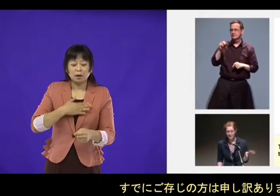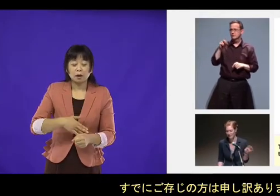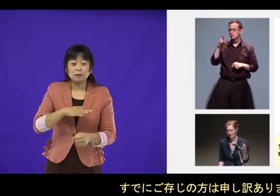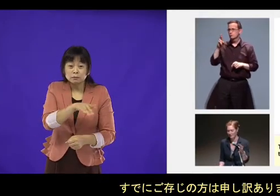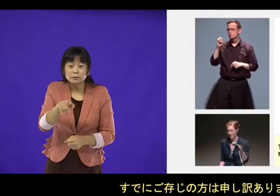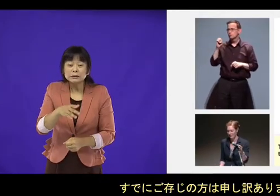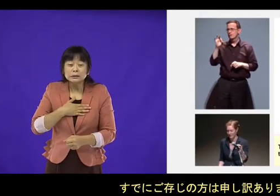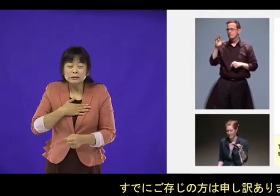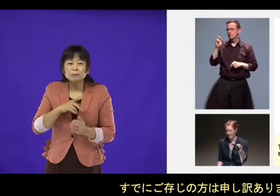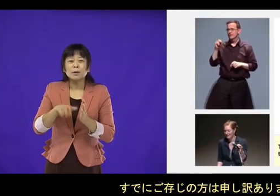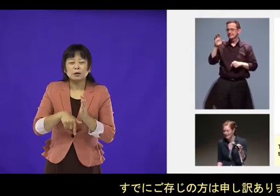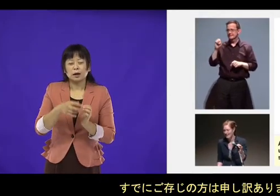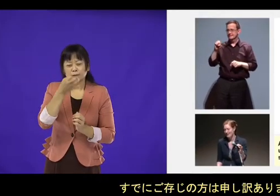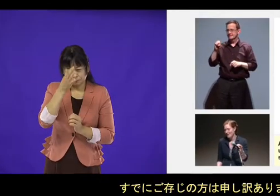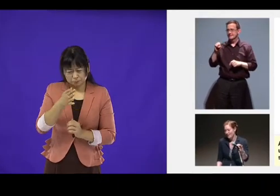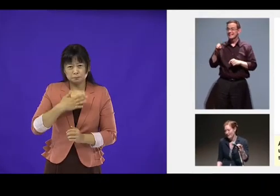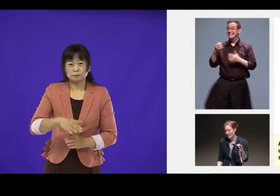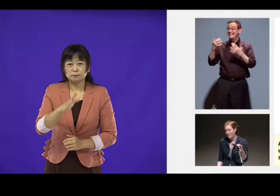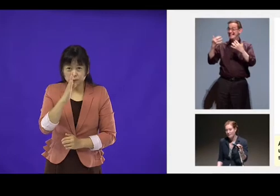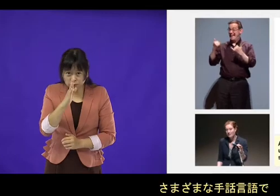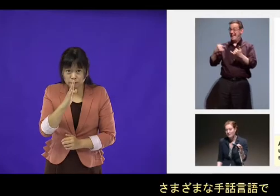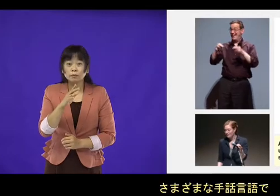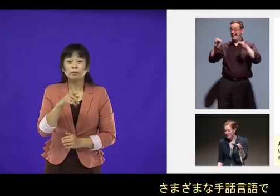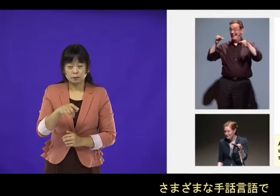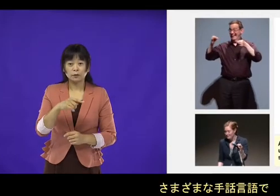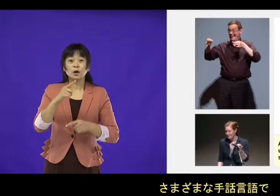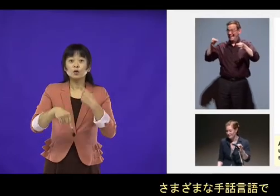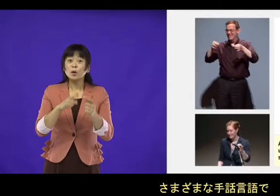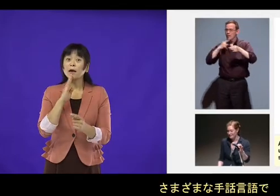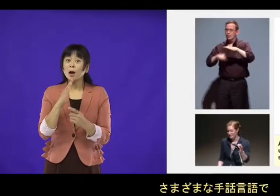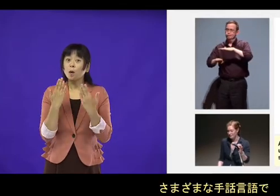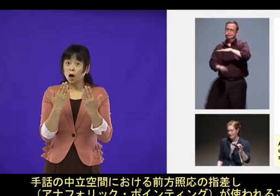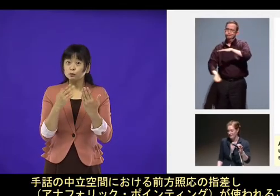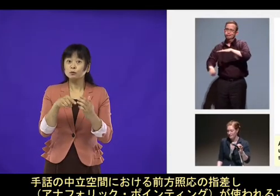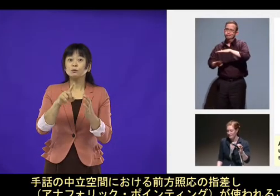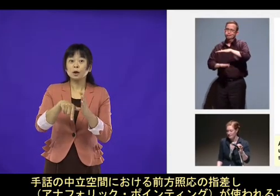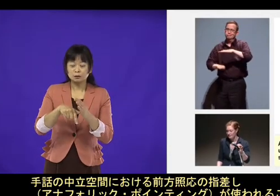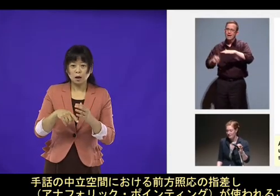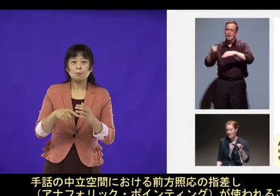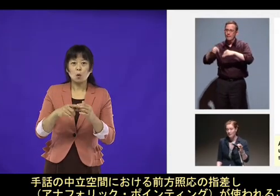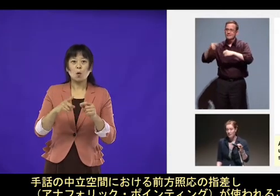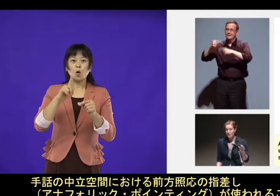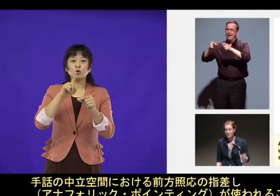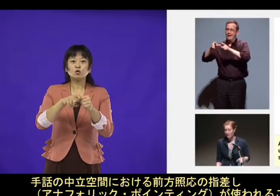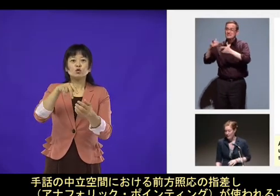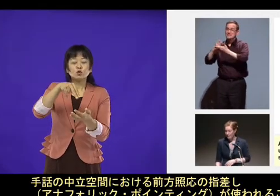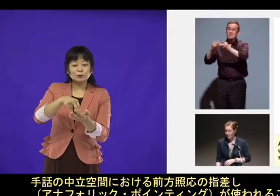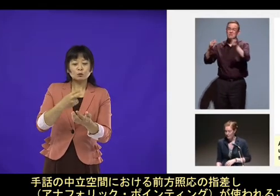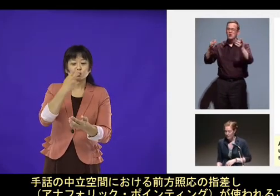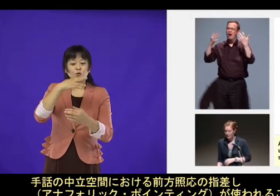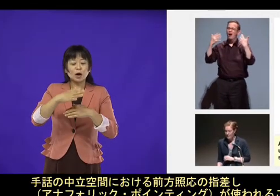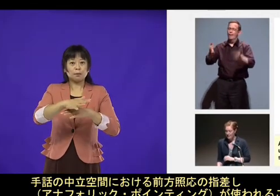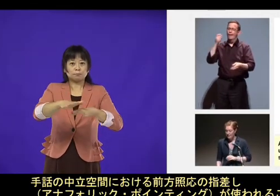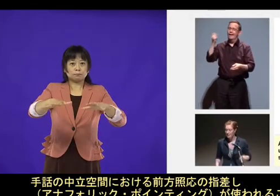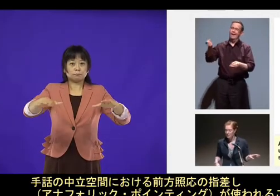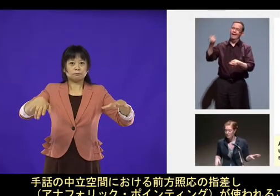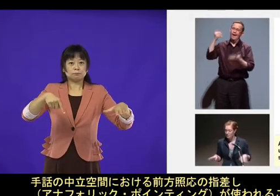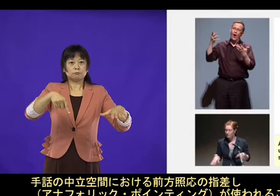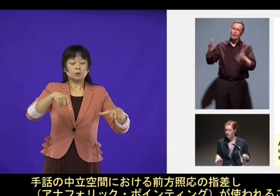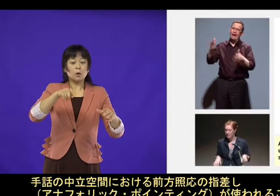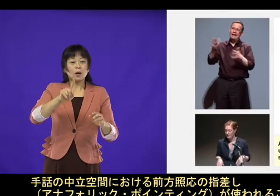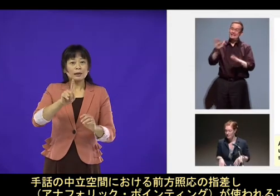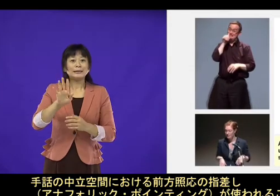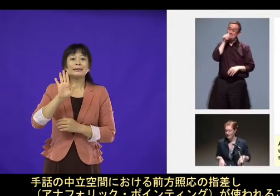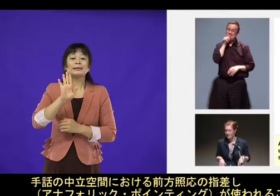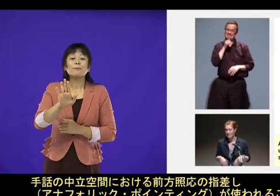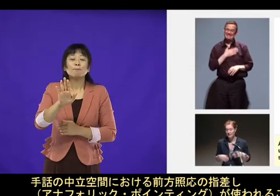those who know this already. But across a wide selection of sign languages, the use of anaphoric pointing in the